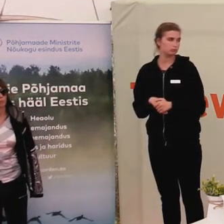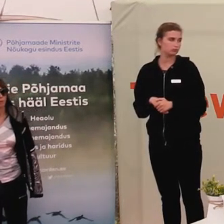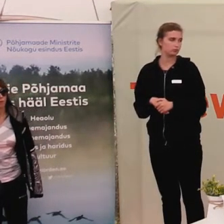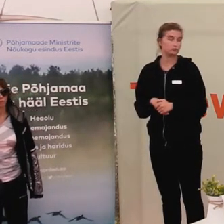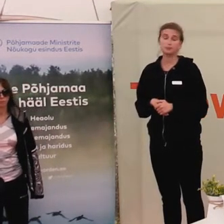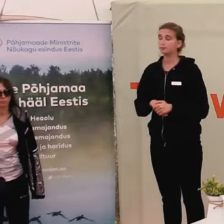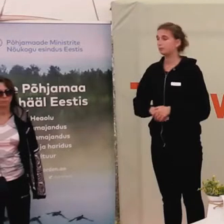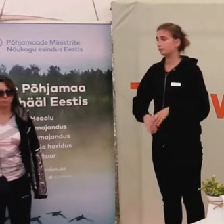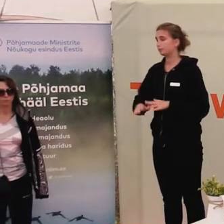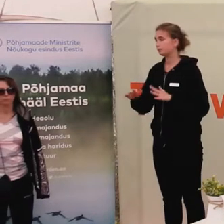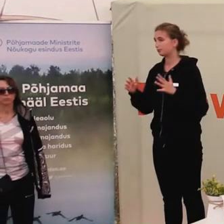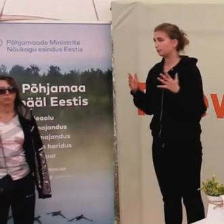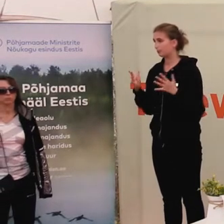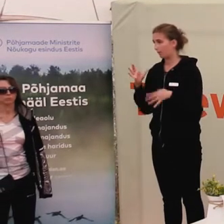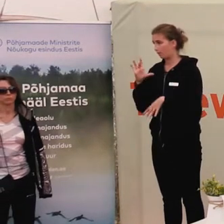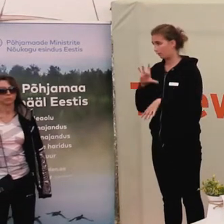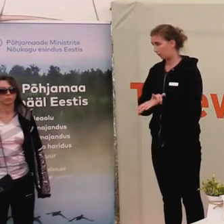in fact,